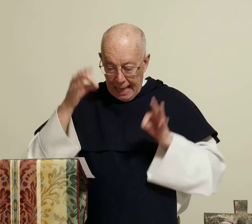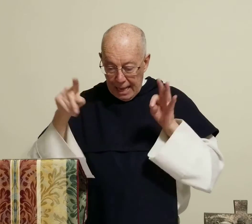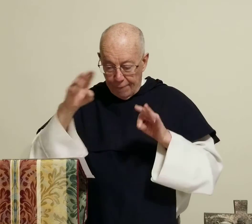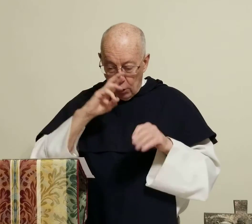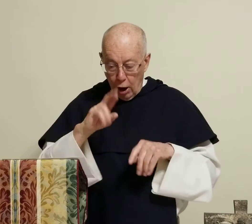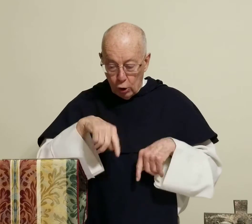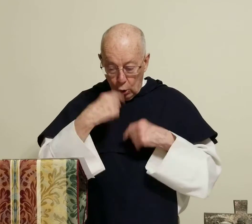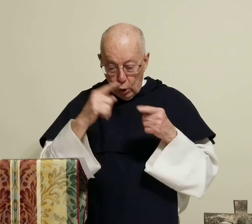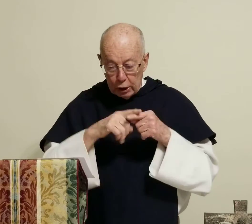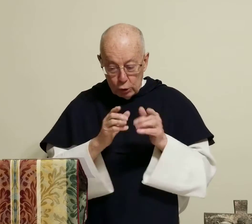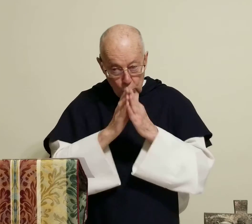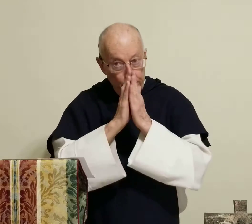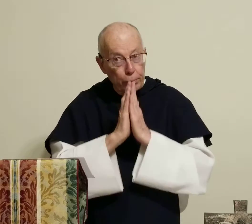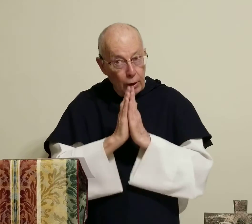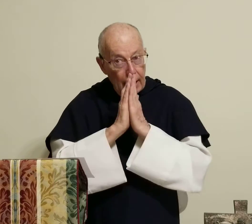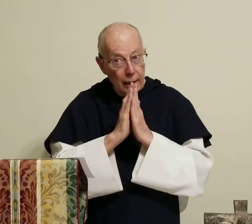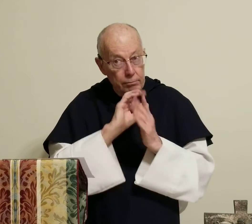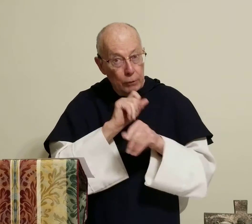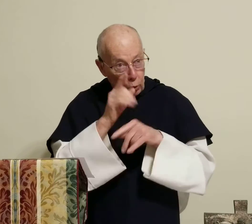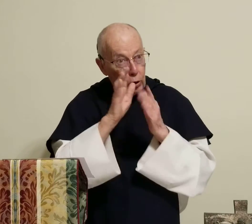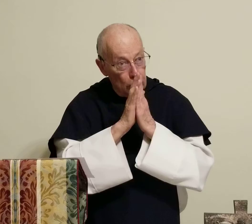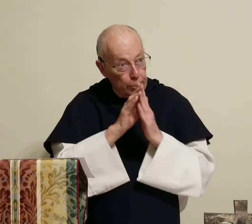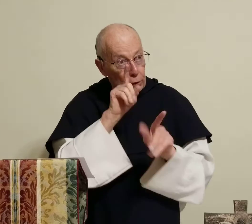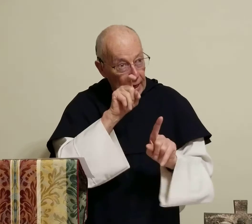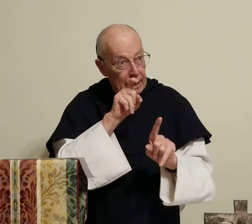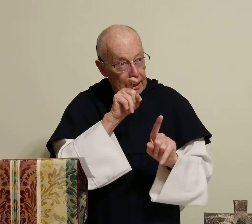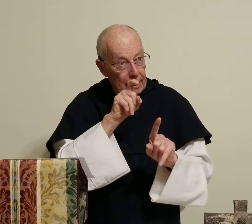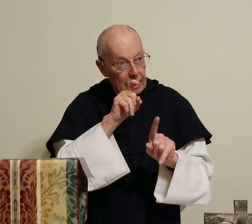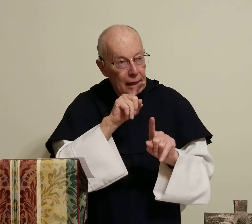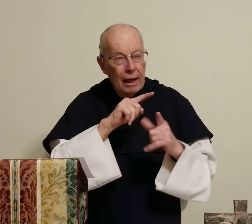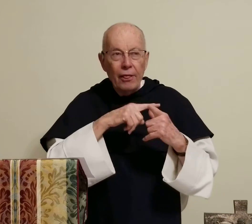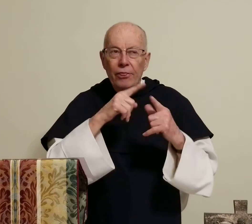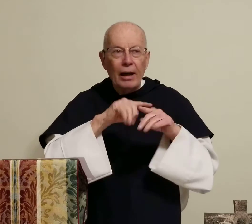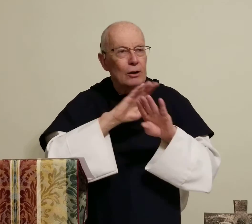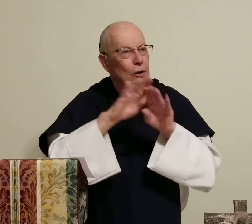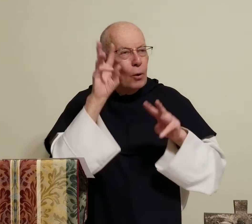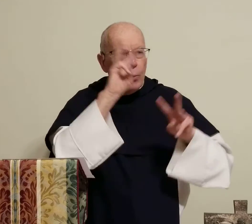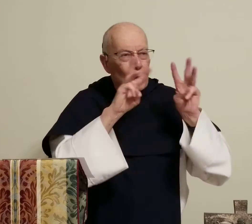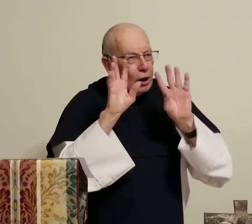If you are going to pray, go to pray, then don't worry.